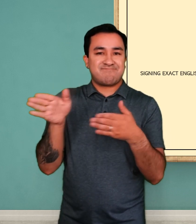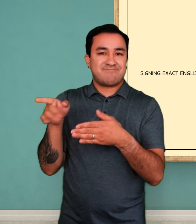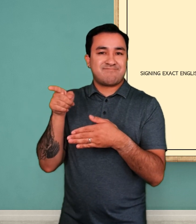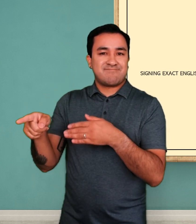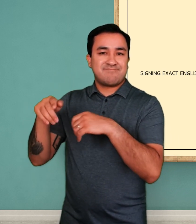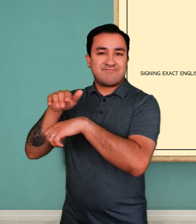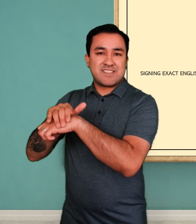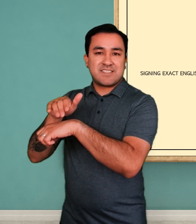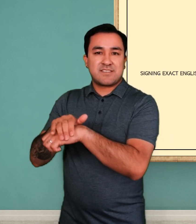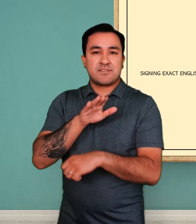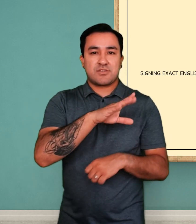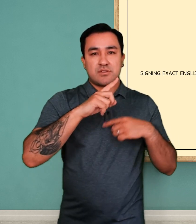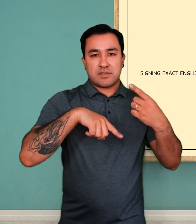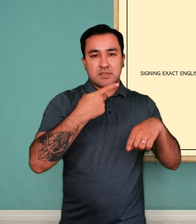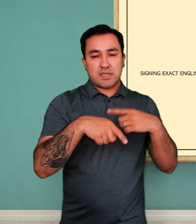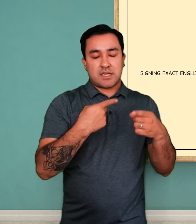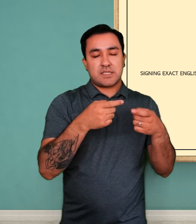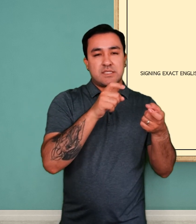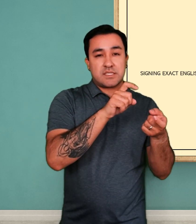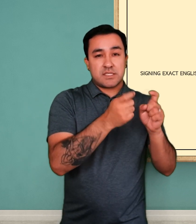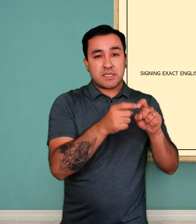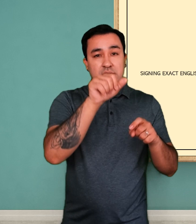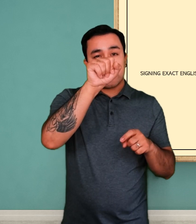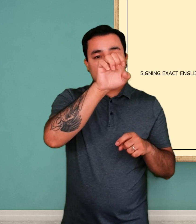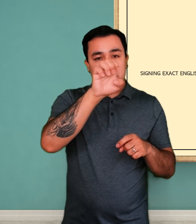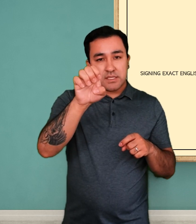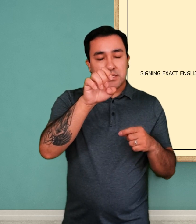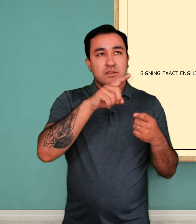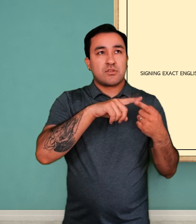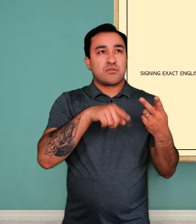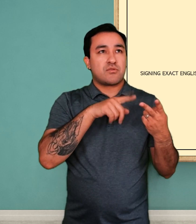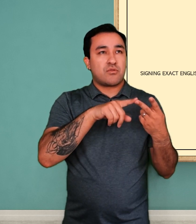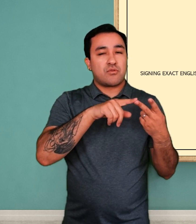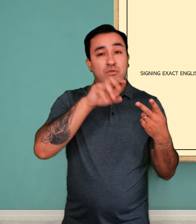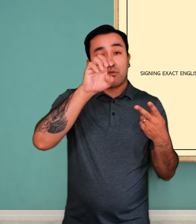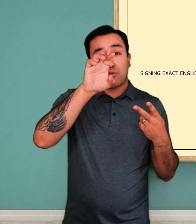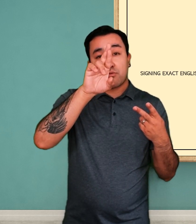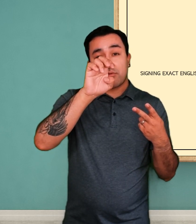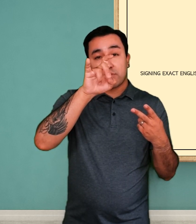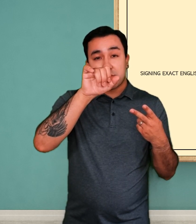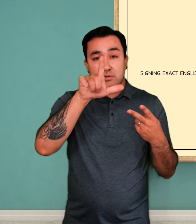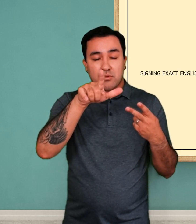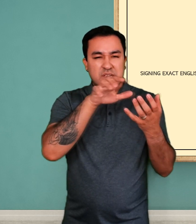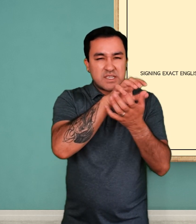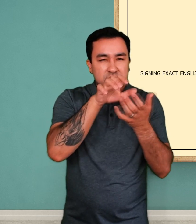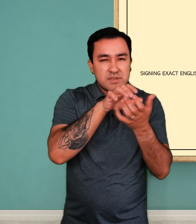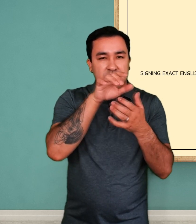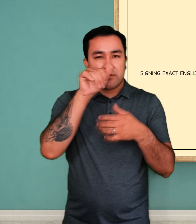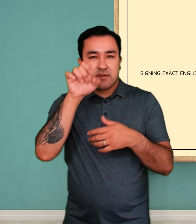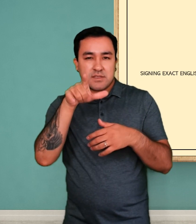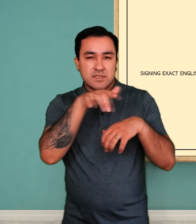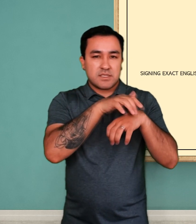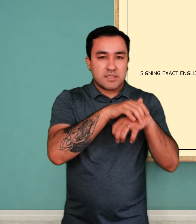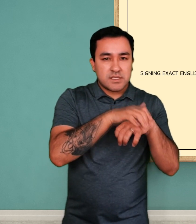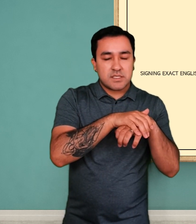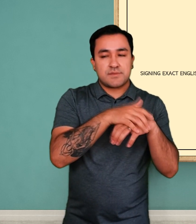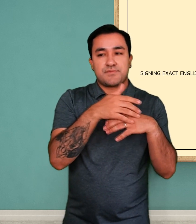becomes C or a pidgin or Creole of C and ASL, a mixture of the two. So does SIMCOM actually provide